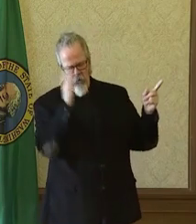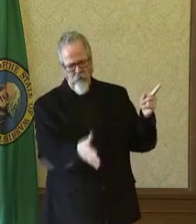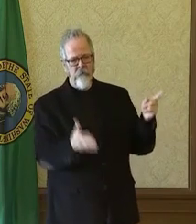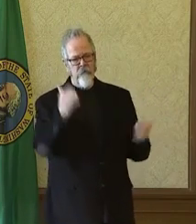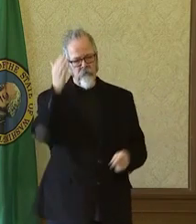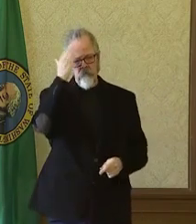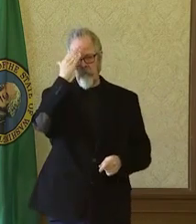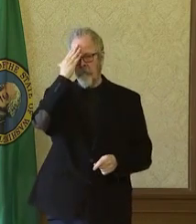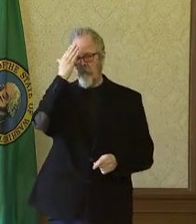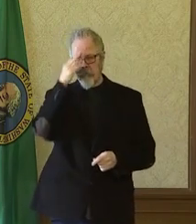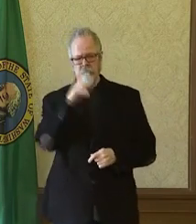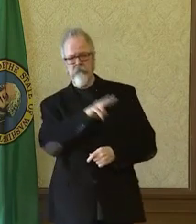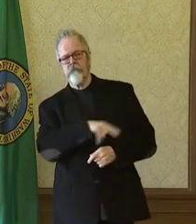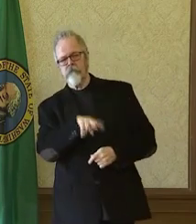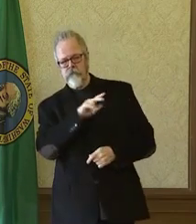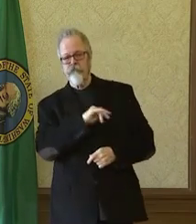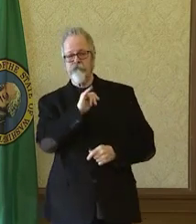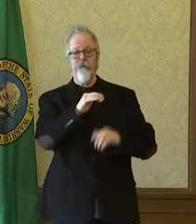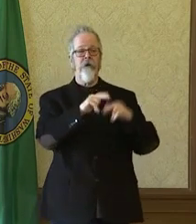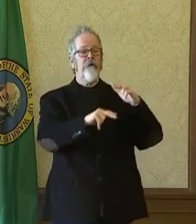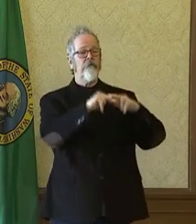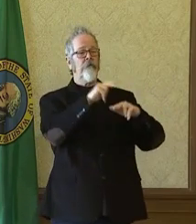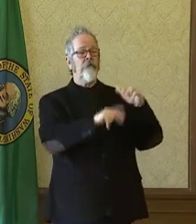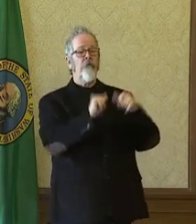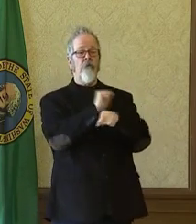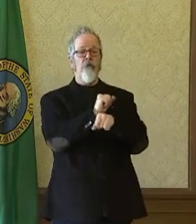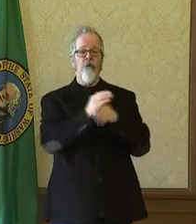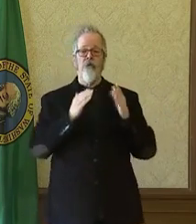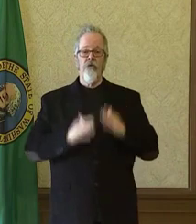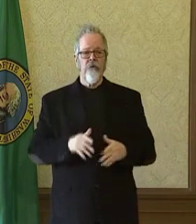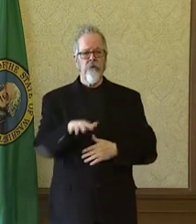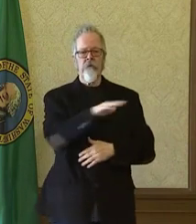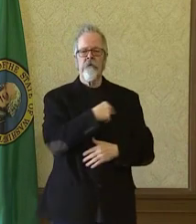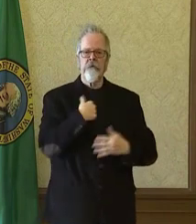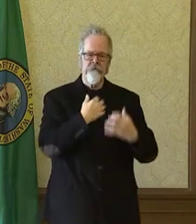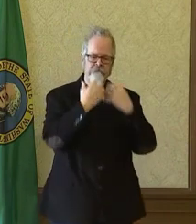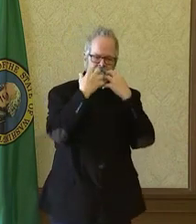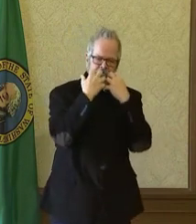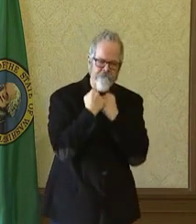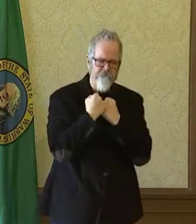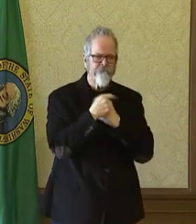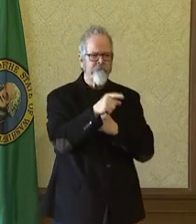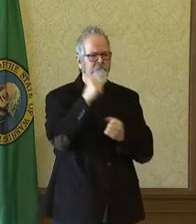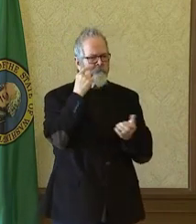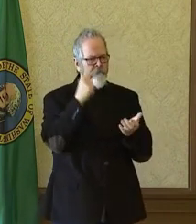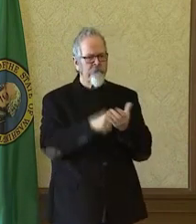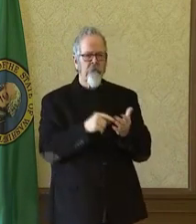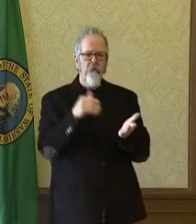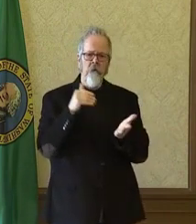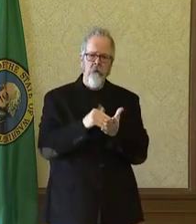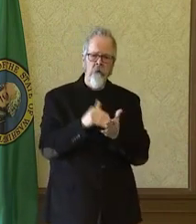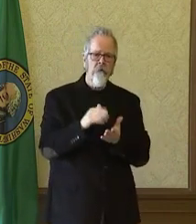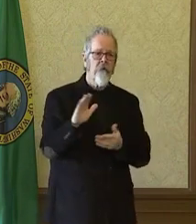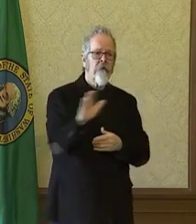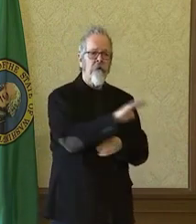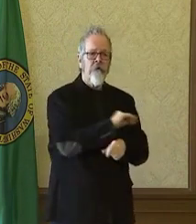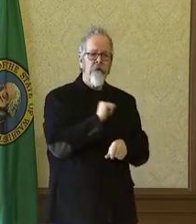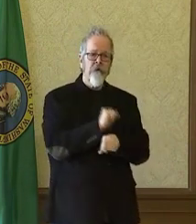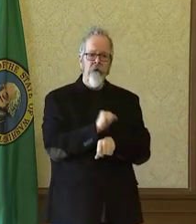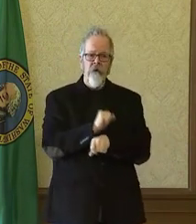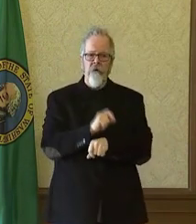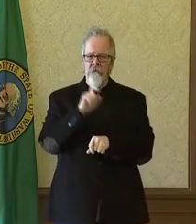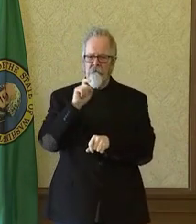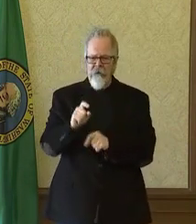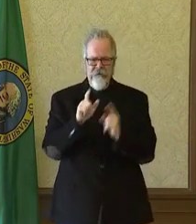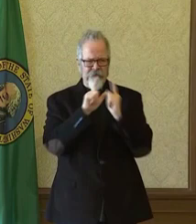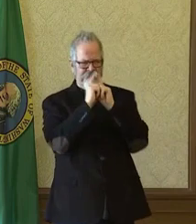care about them because frequently they have to work in close proximity to people while they're doing construction work. I have a little familiarity with that,